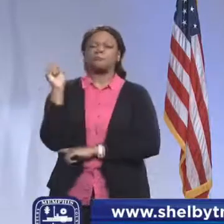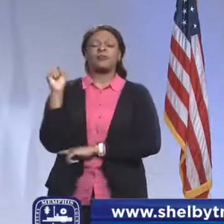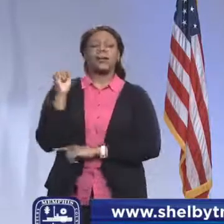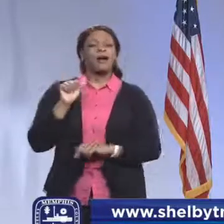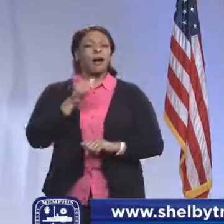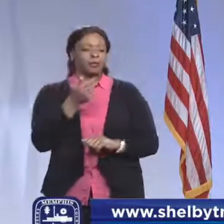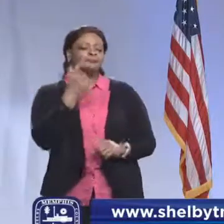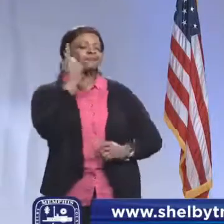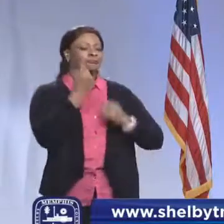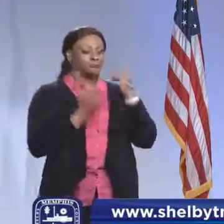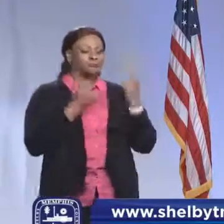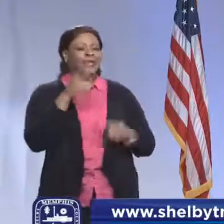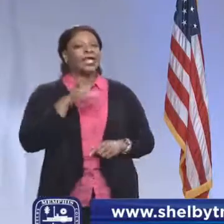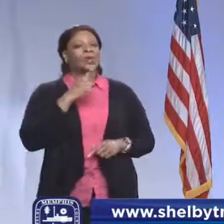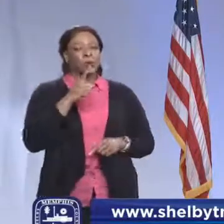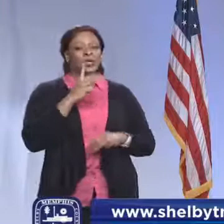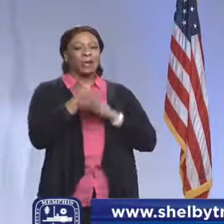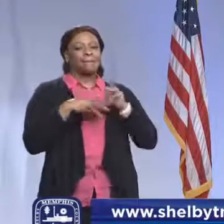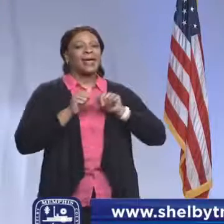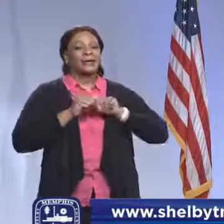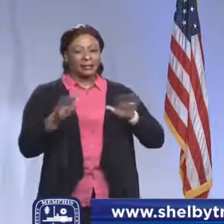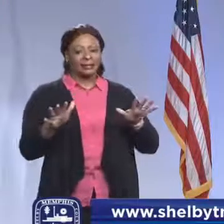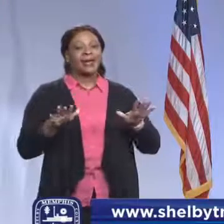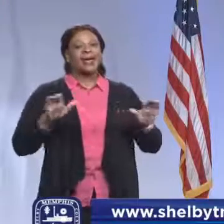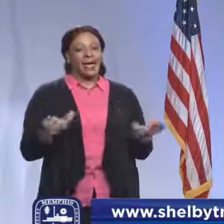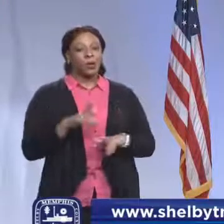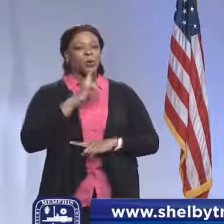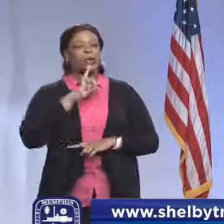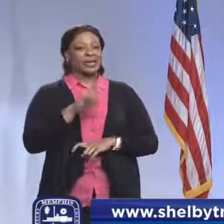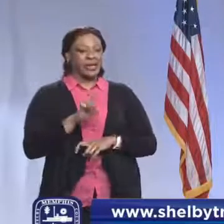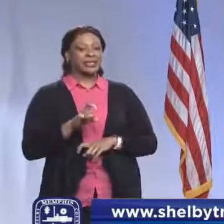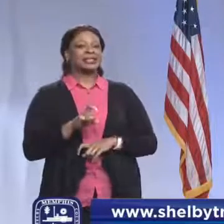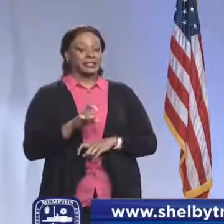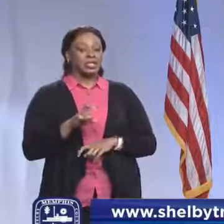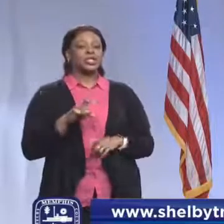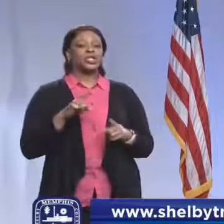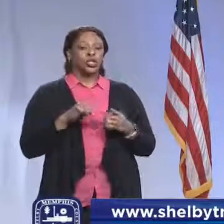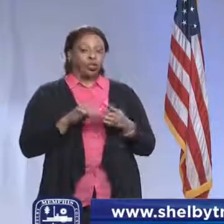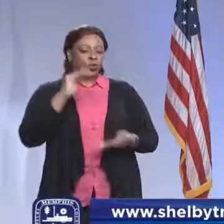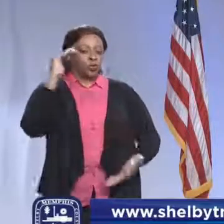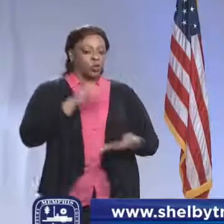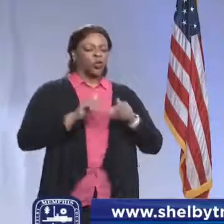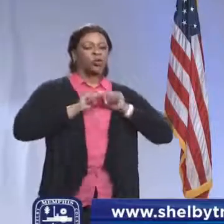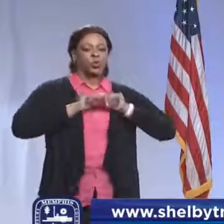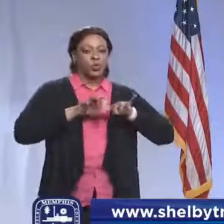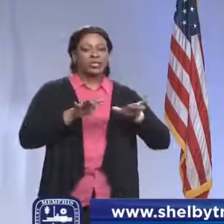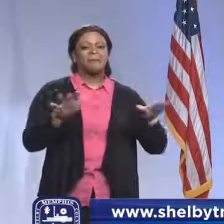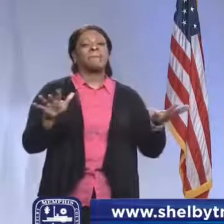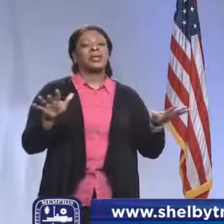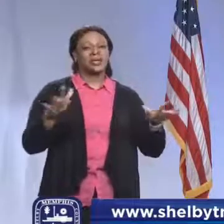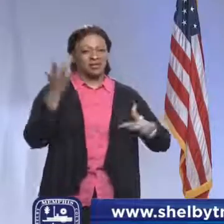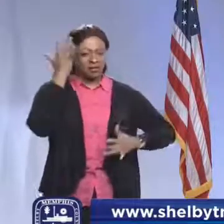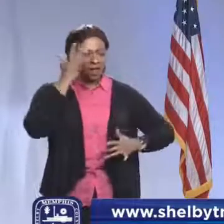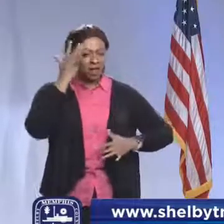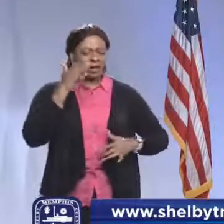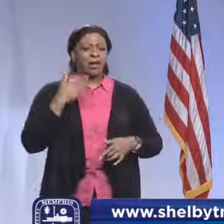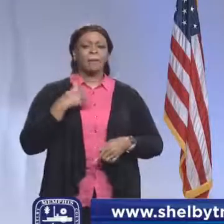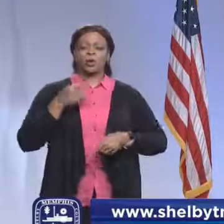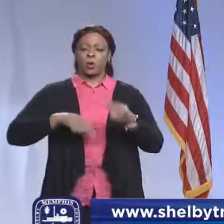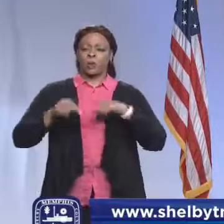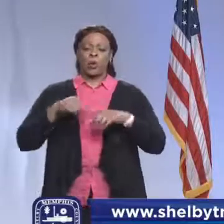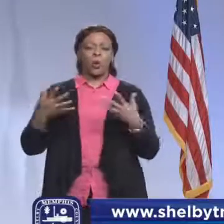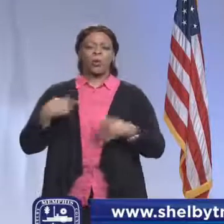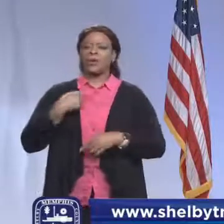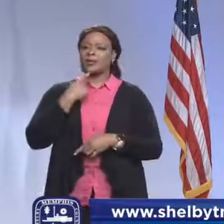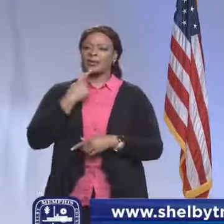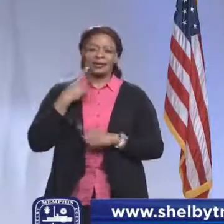Others understand that this is a pandemic and that actions are necessary to reduce transmission. I would go back to what we've been